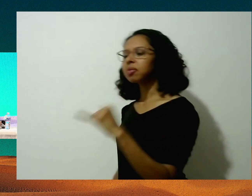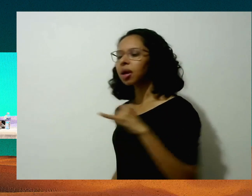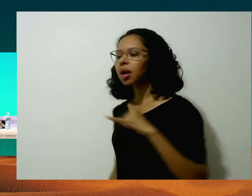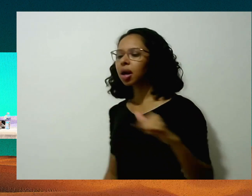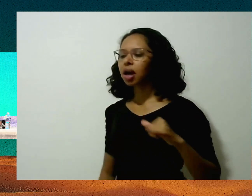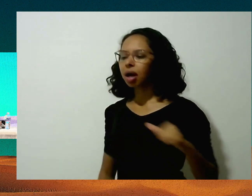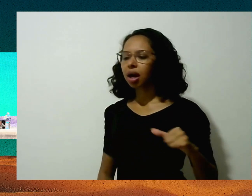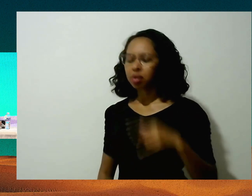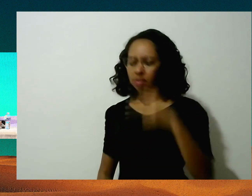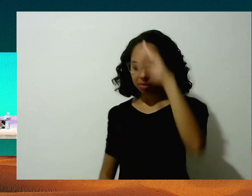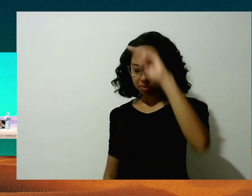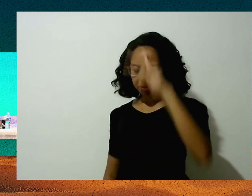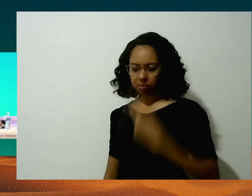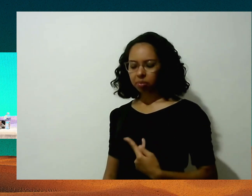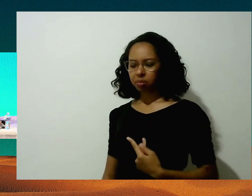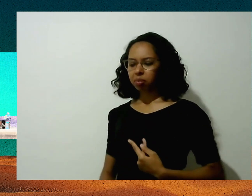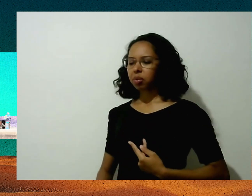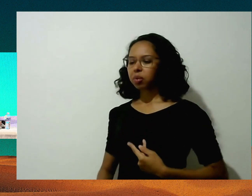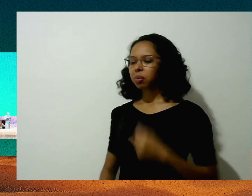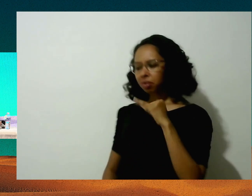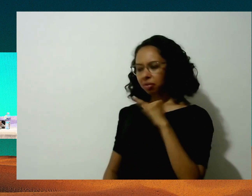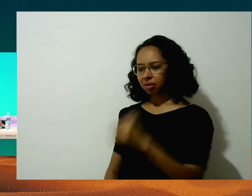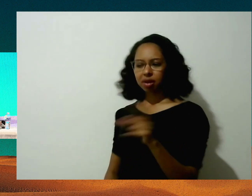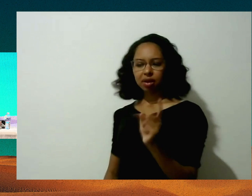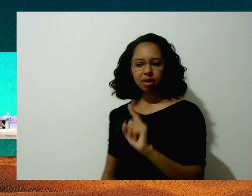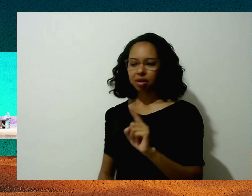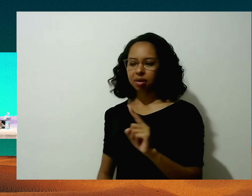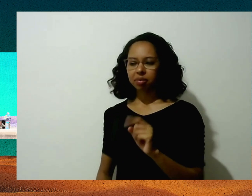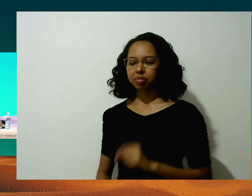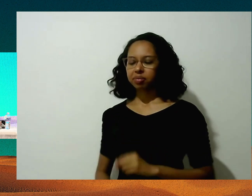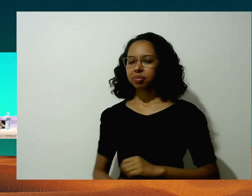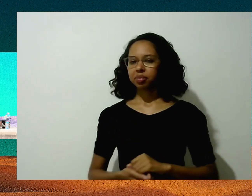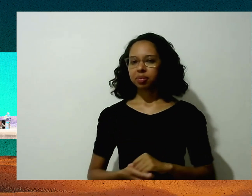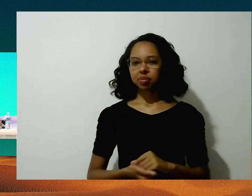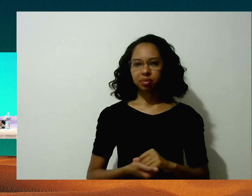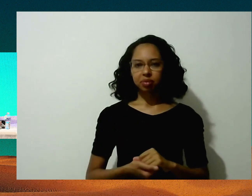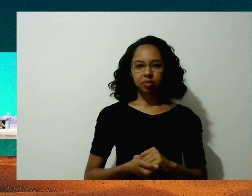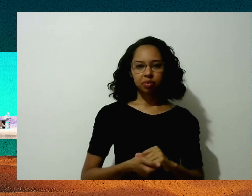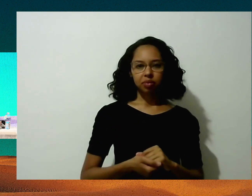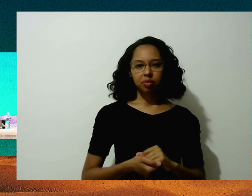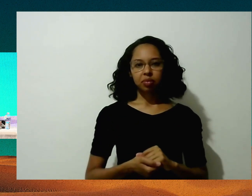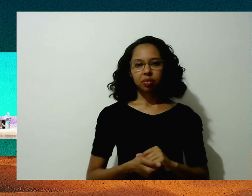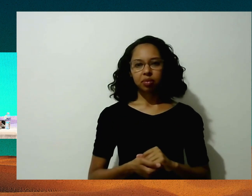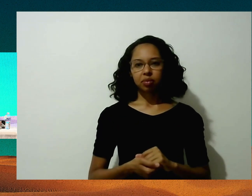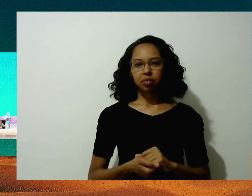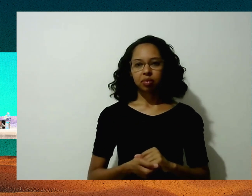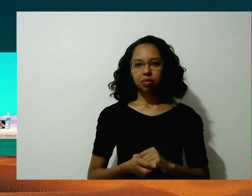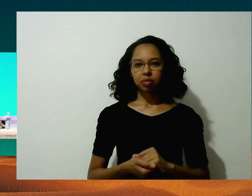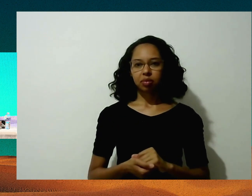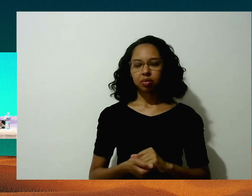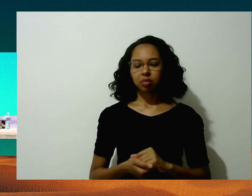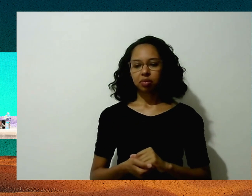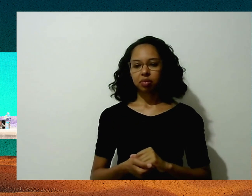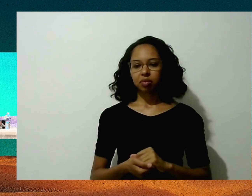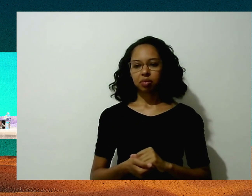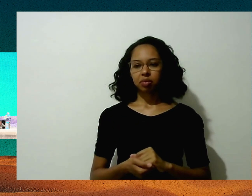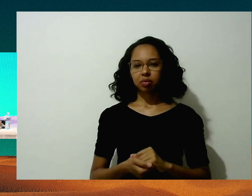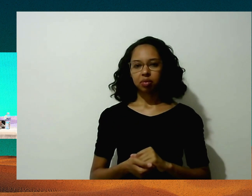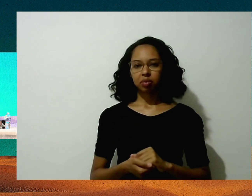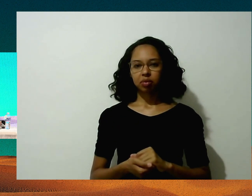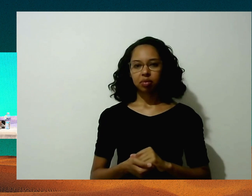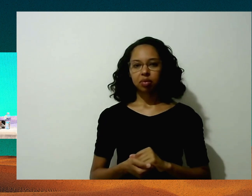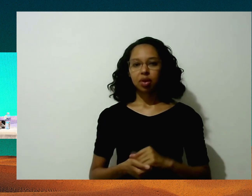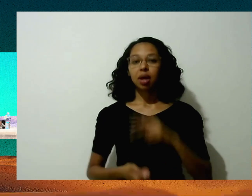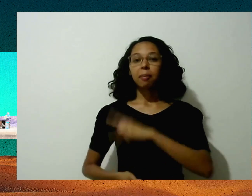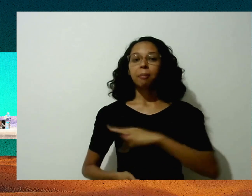homem. But I make known to you, brethren, that the gospel which was preached by me is not according to man. Quando Paulo fala não é segundo o